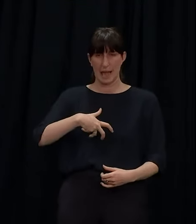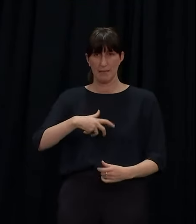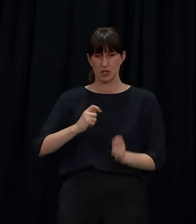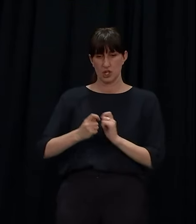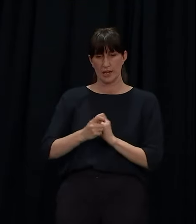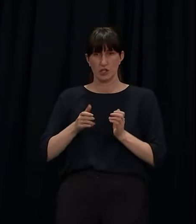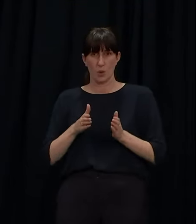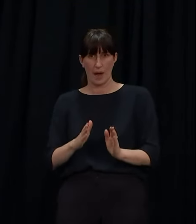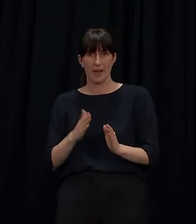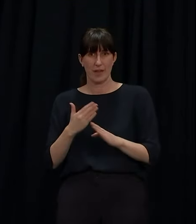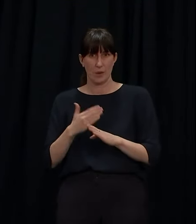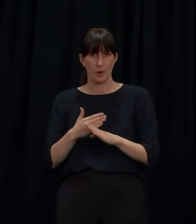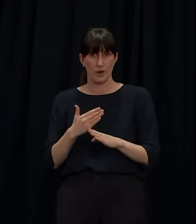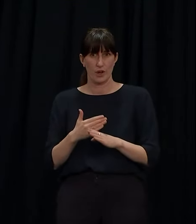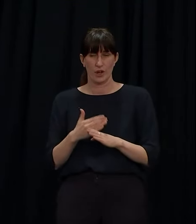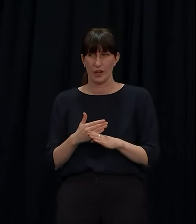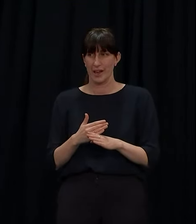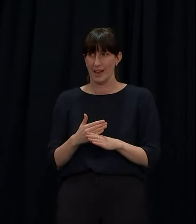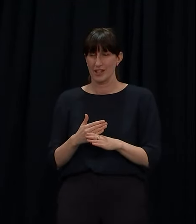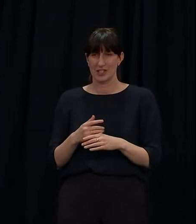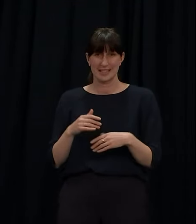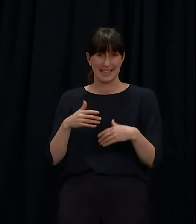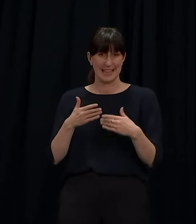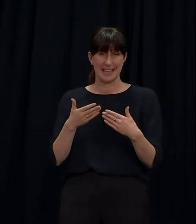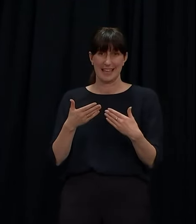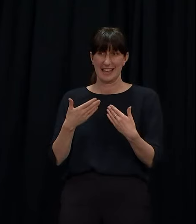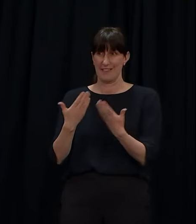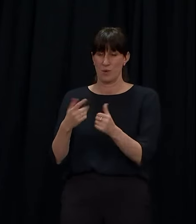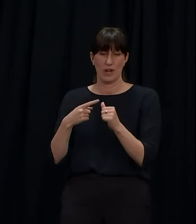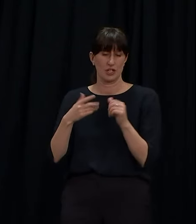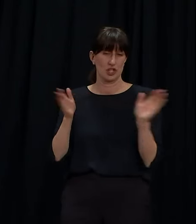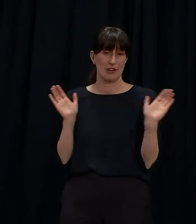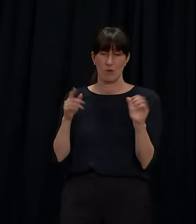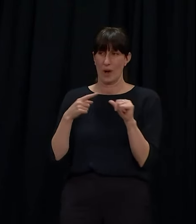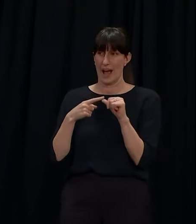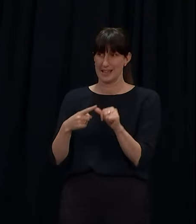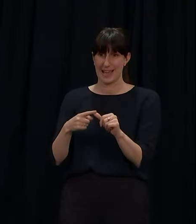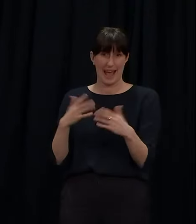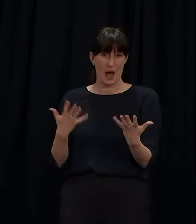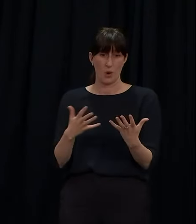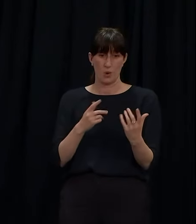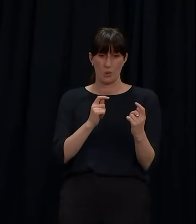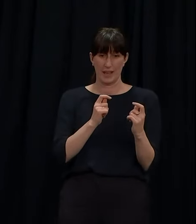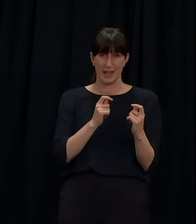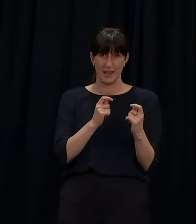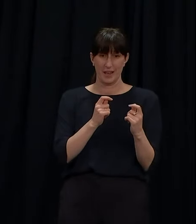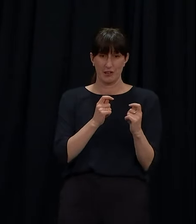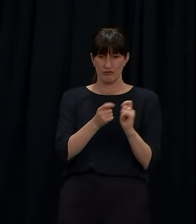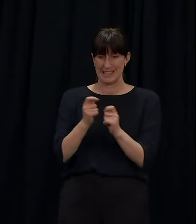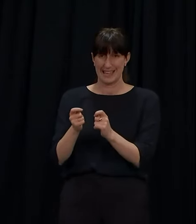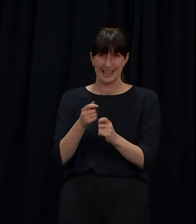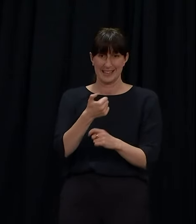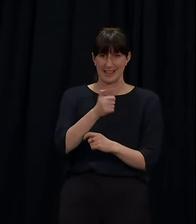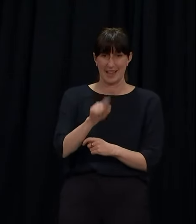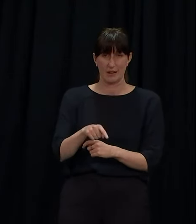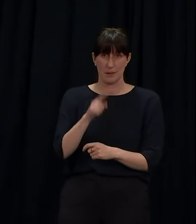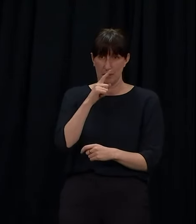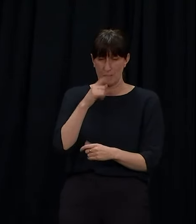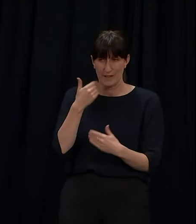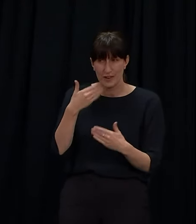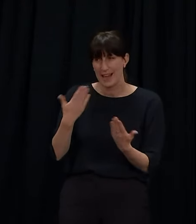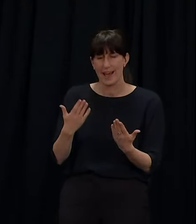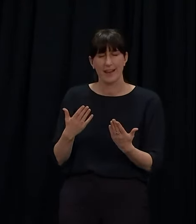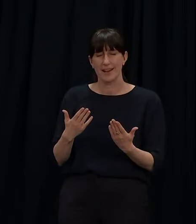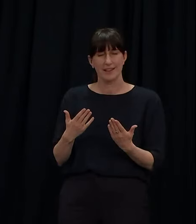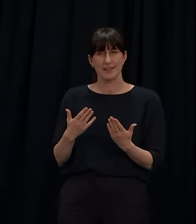that's why I'm just concerned that giving you a blanket answer on how we're treating a specific 6,000 people per day probably isn't an accurate way to deal with that